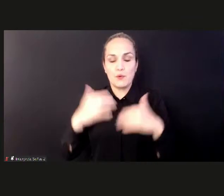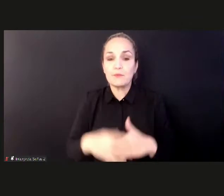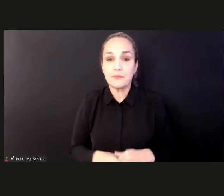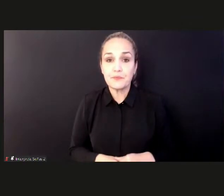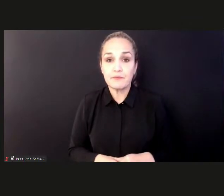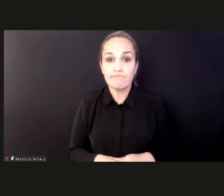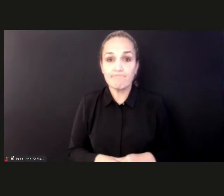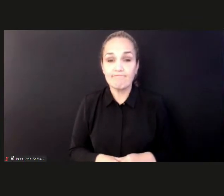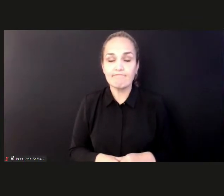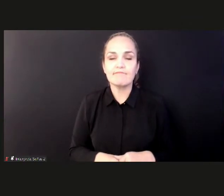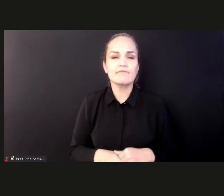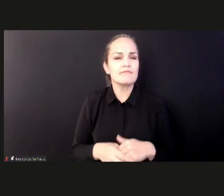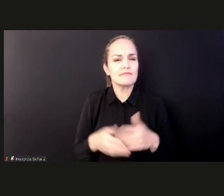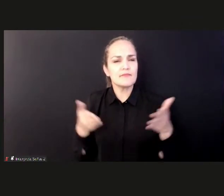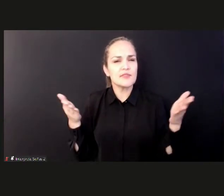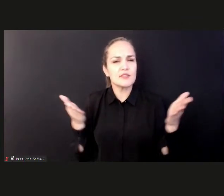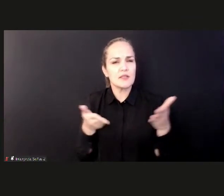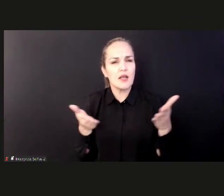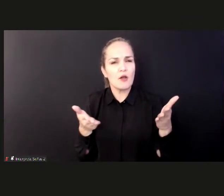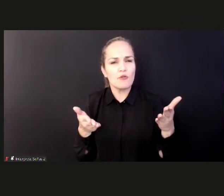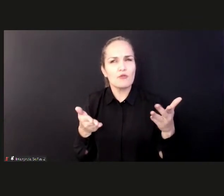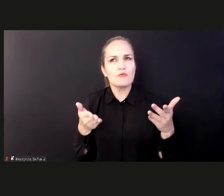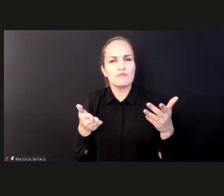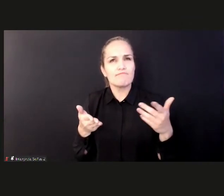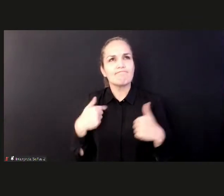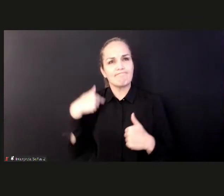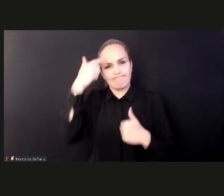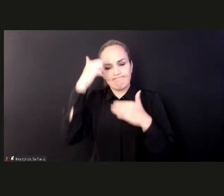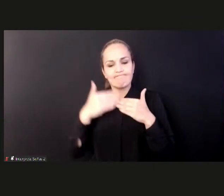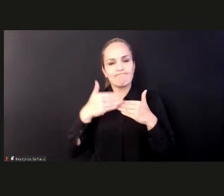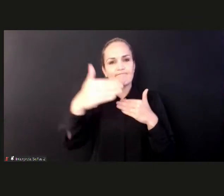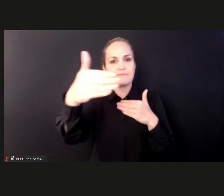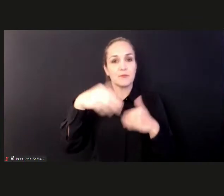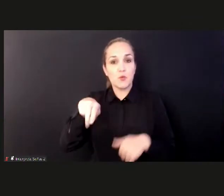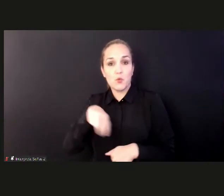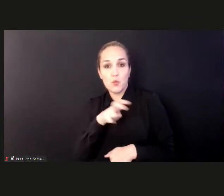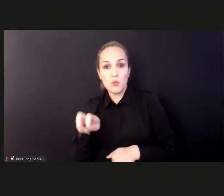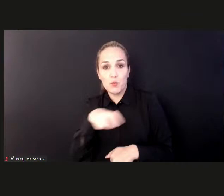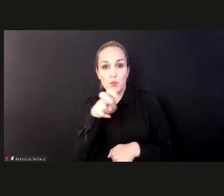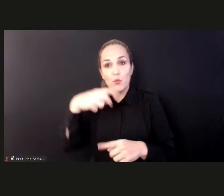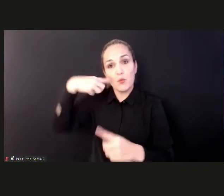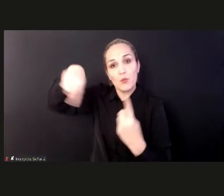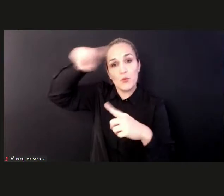tourism sector. And thanks again for inviting me to participate in this panel.